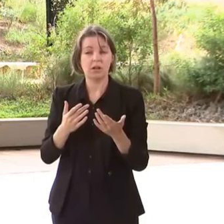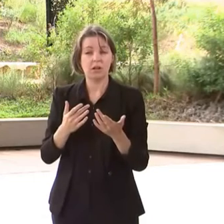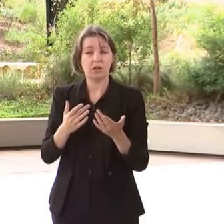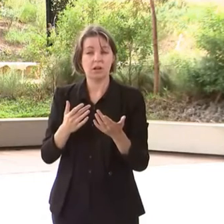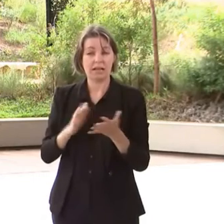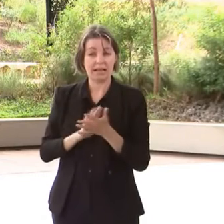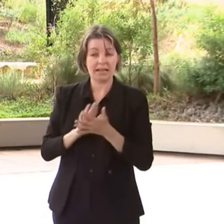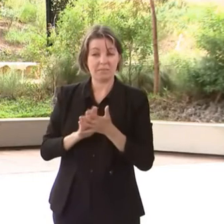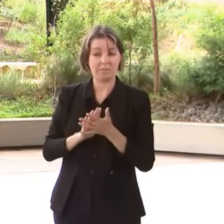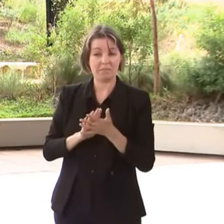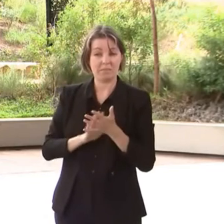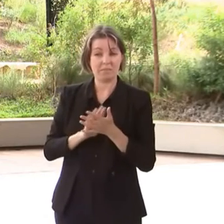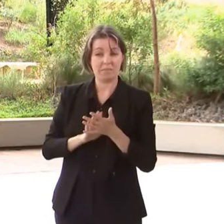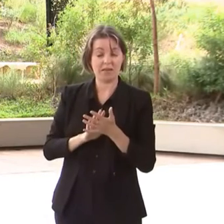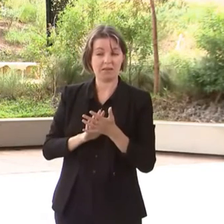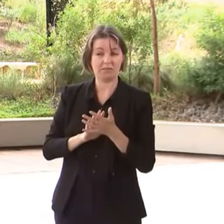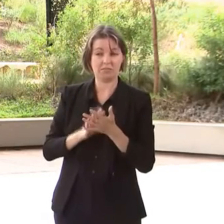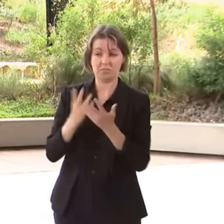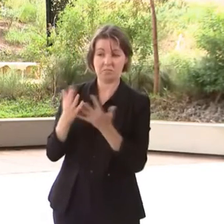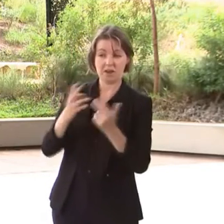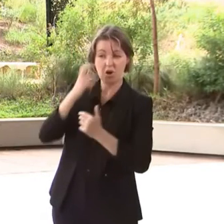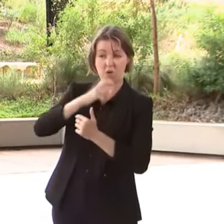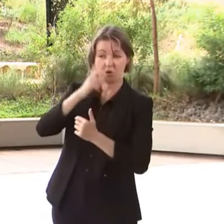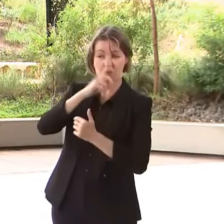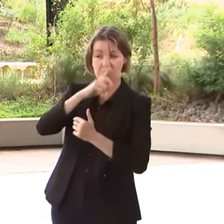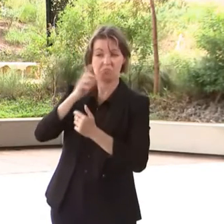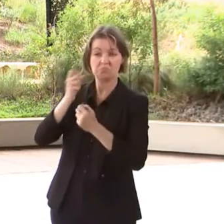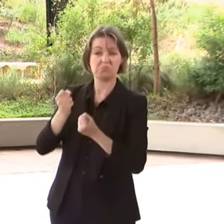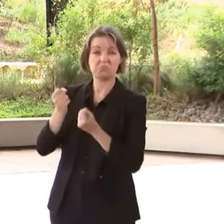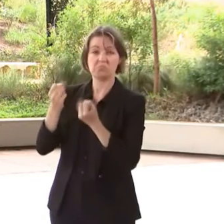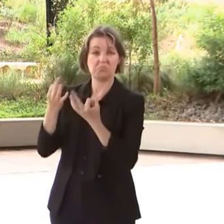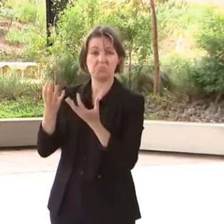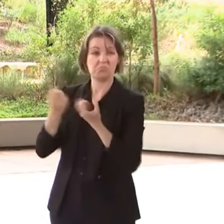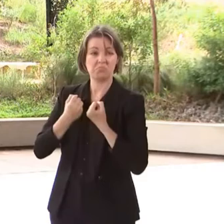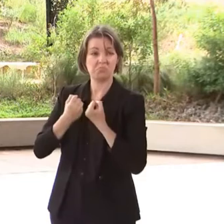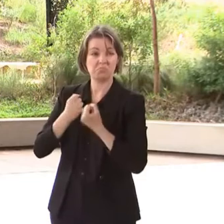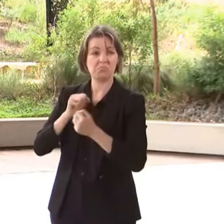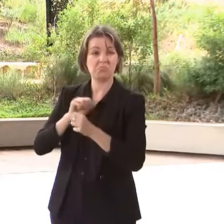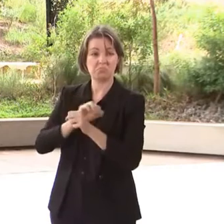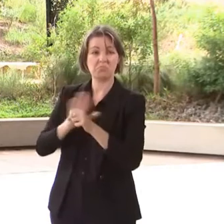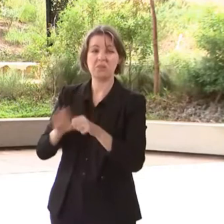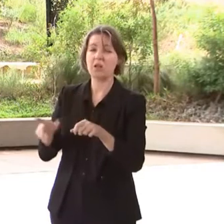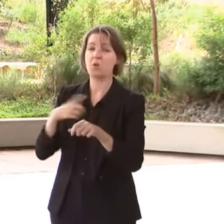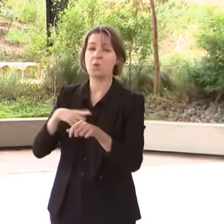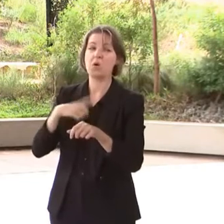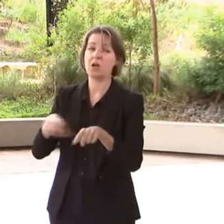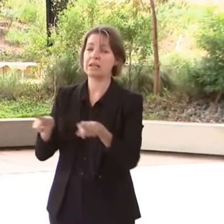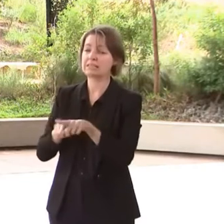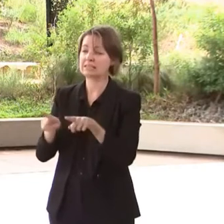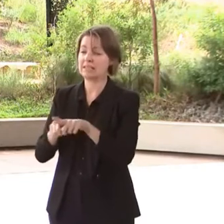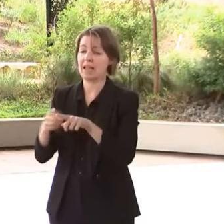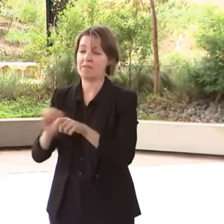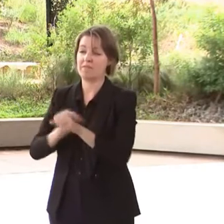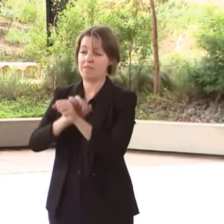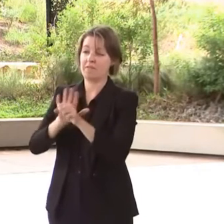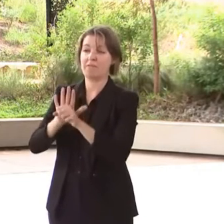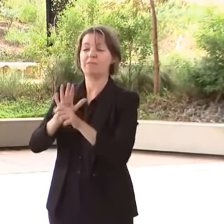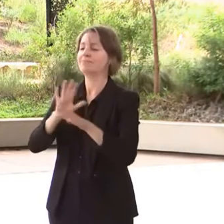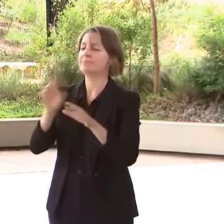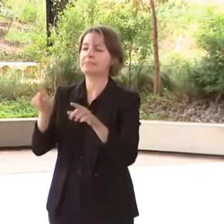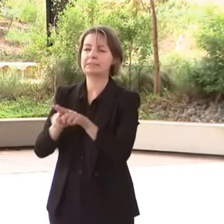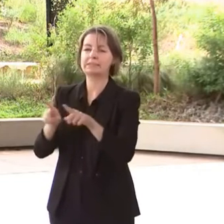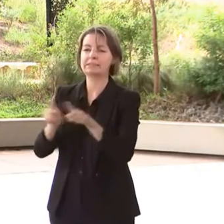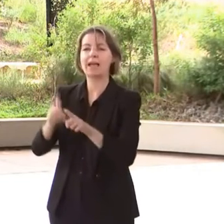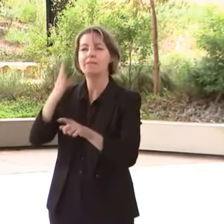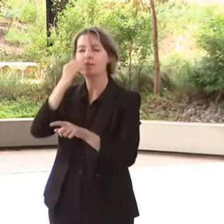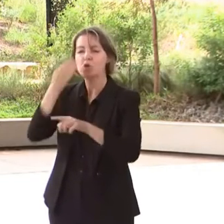absolute sparing of elderly. So one of the probably positive features out of the 2009